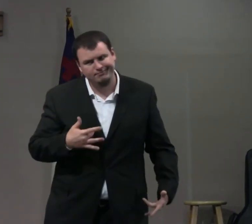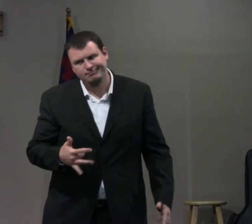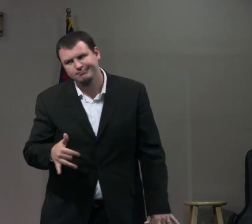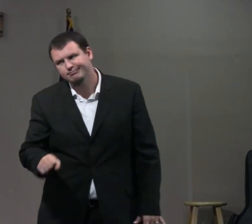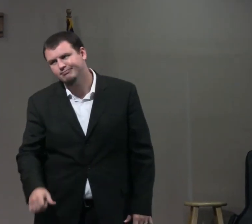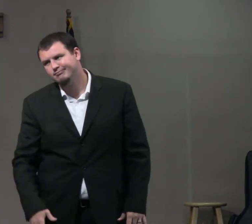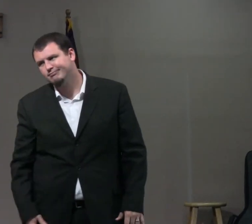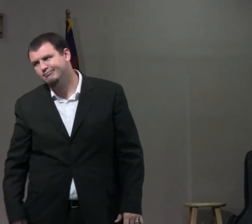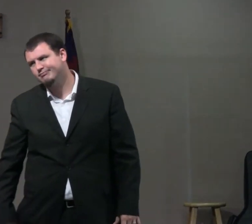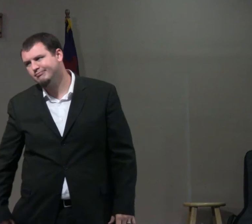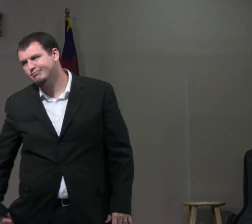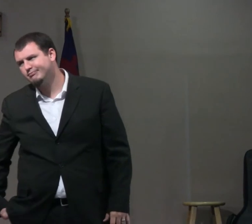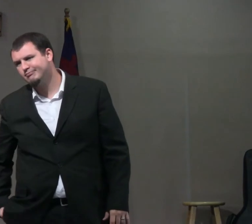Is that what you're trying to do?